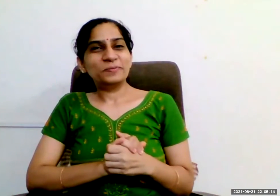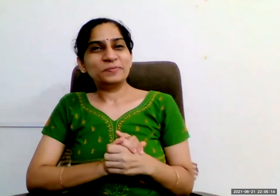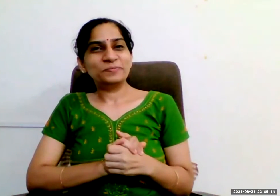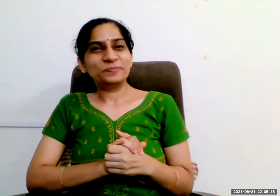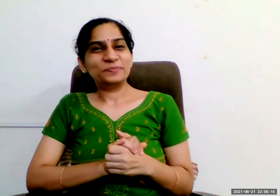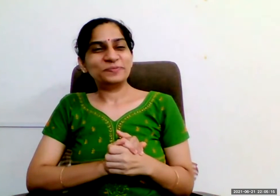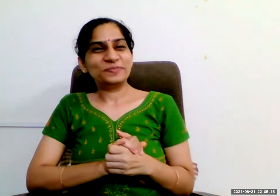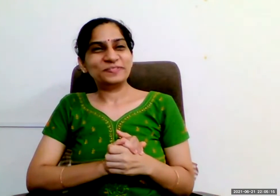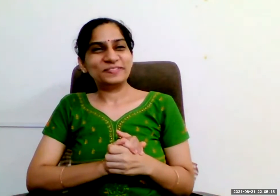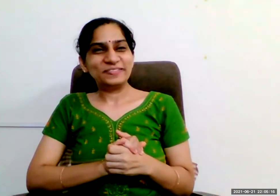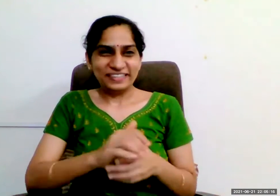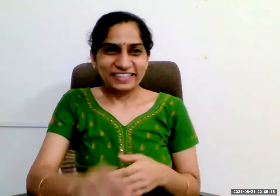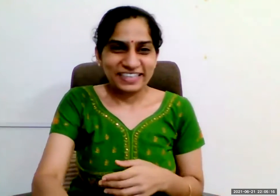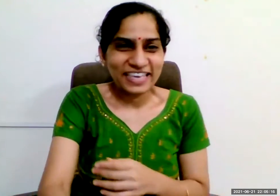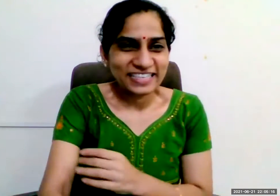I'll just spotlight Nita.